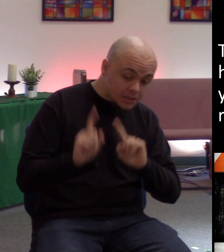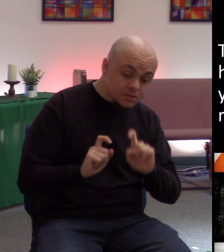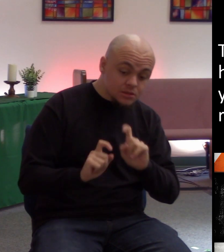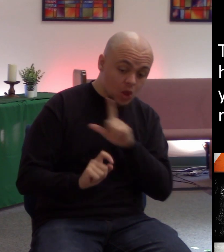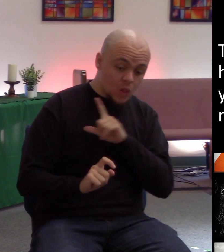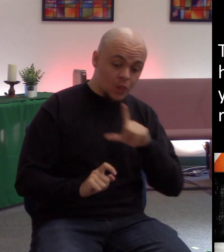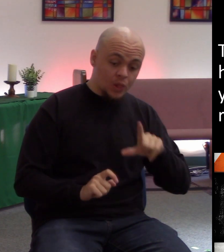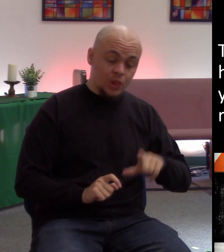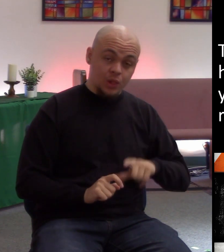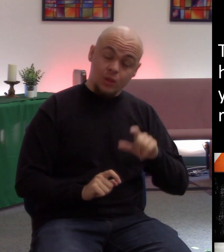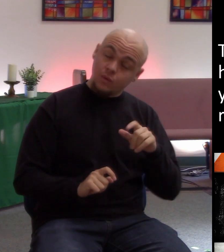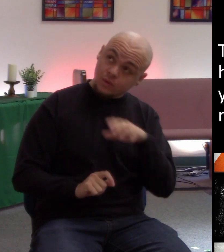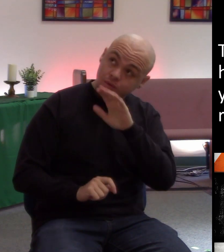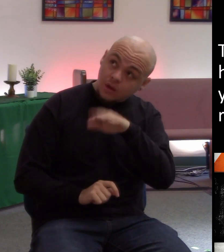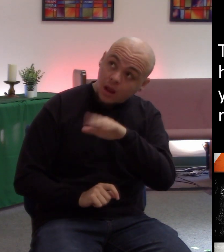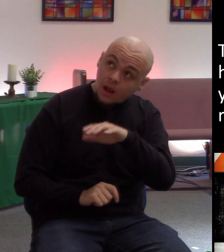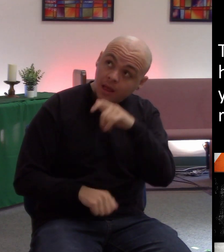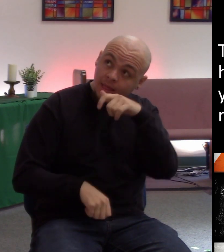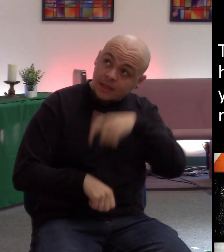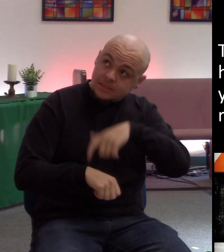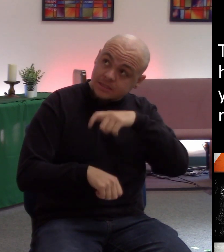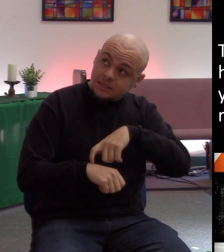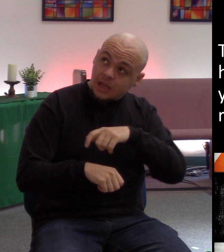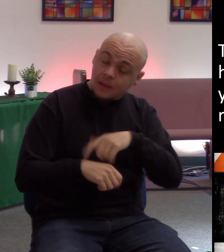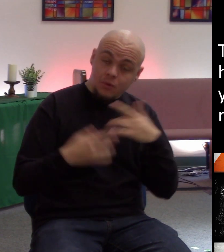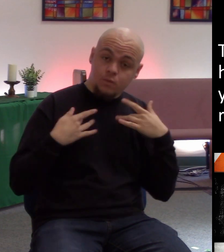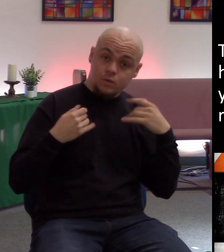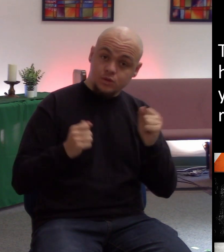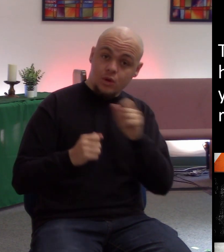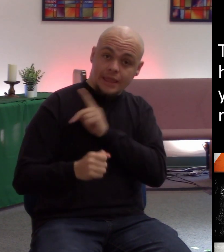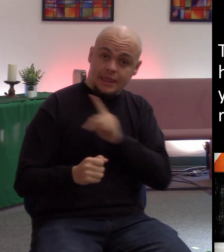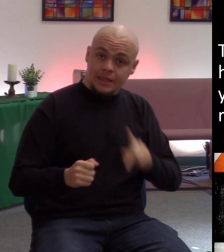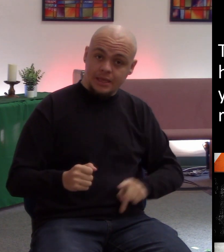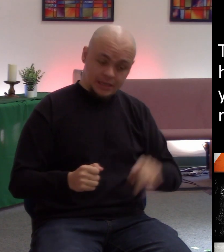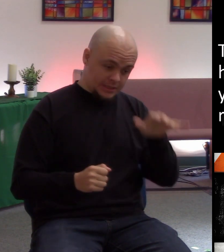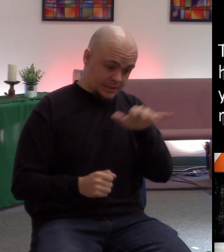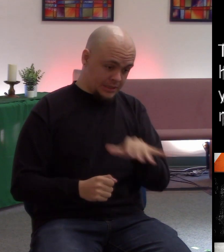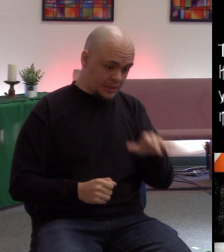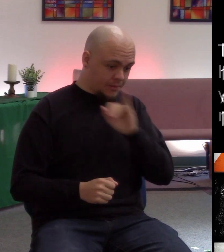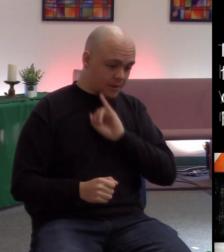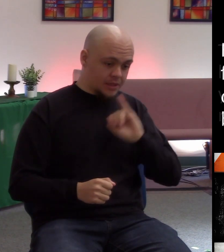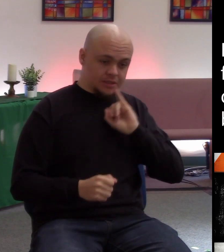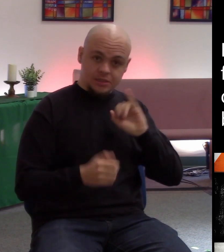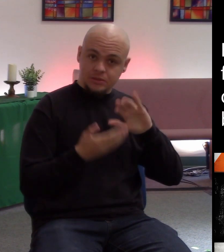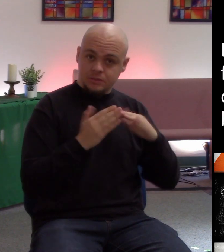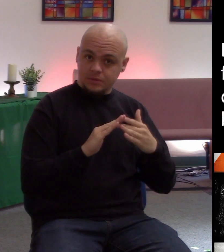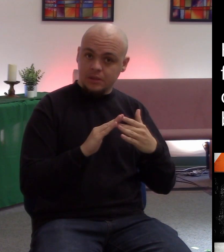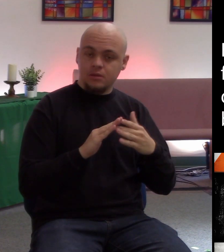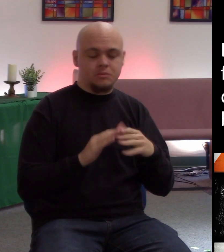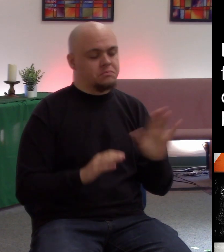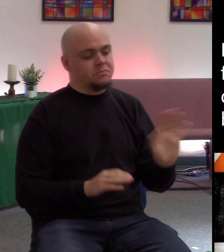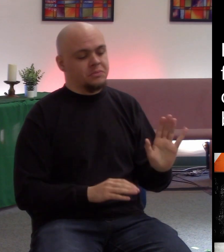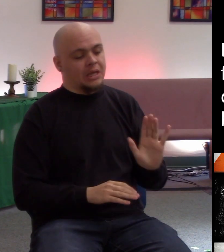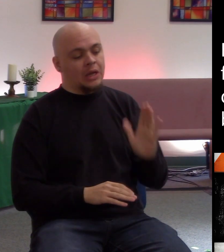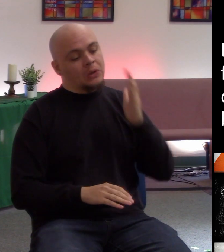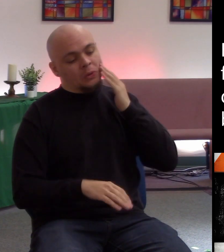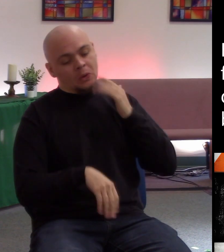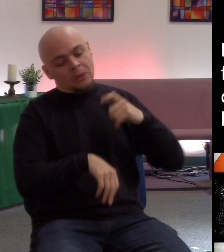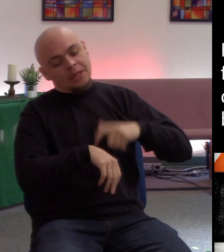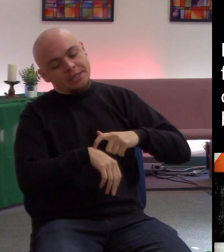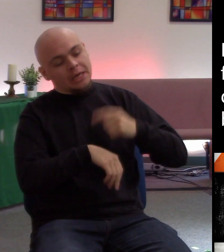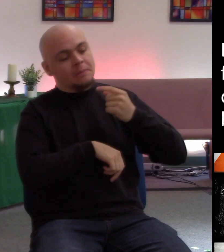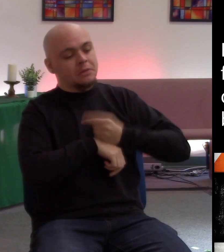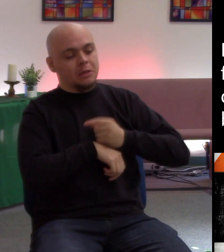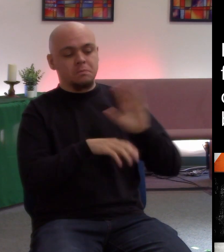him, Lord, are you at this time going to restore the kingdom to Israel? And he said to them, it is not for you to